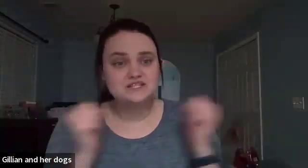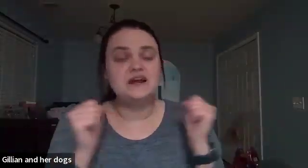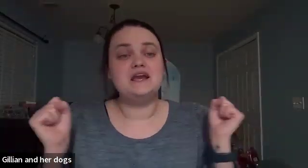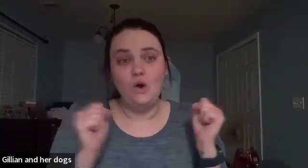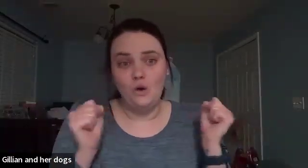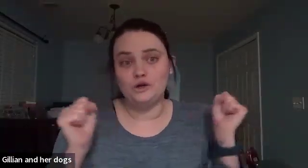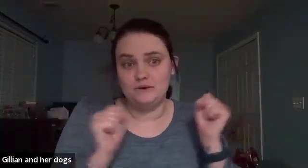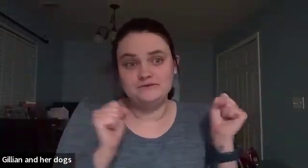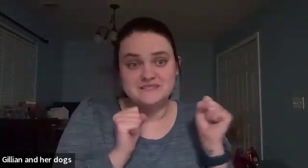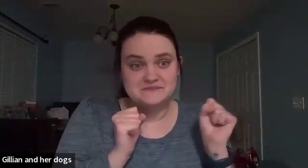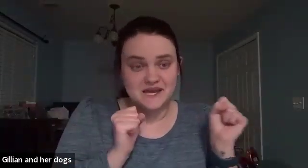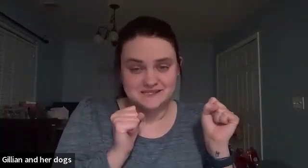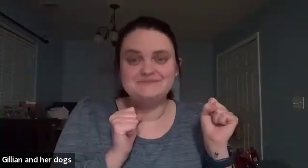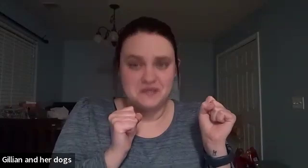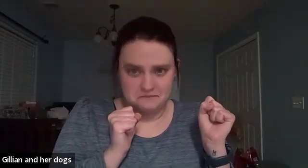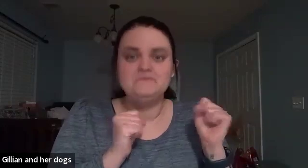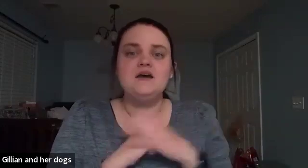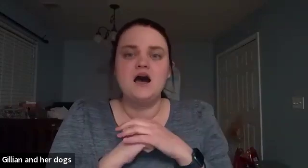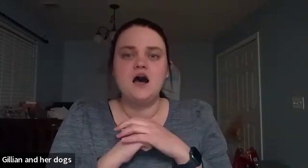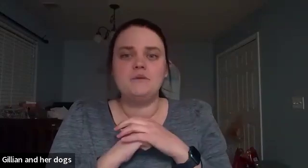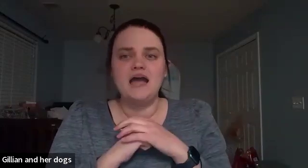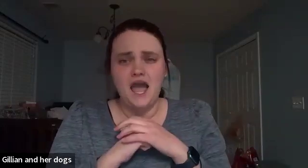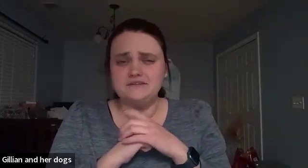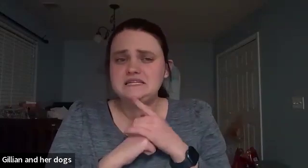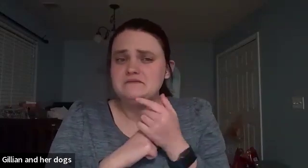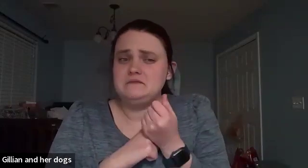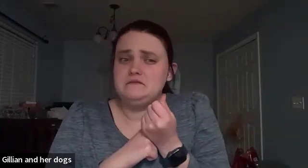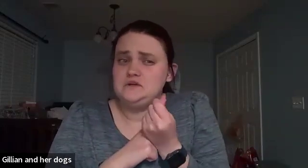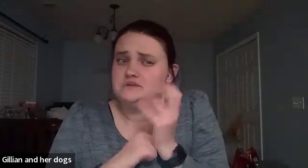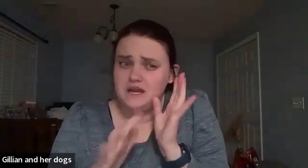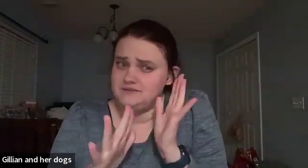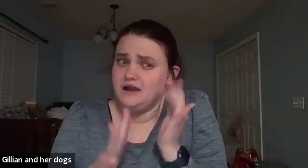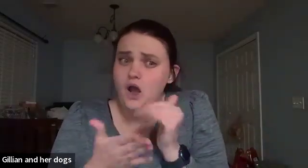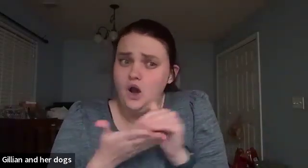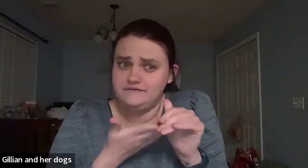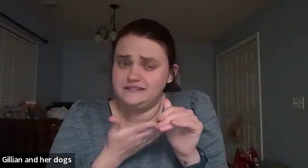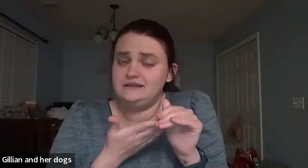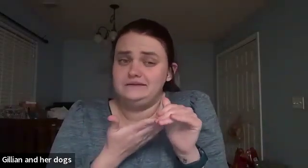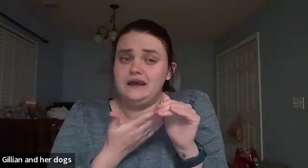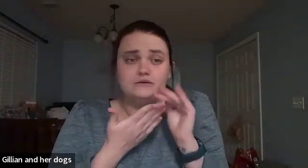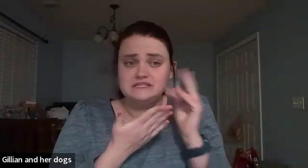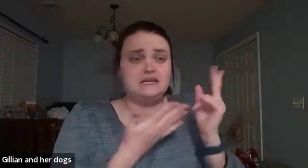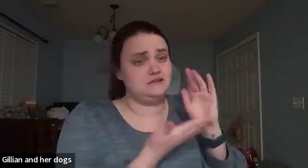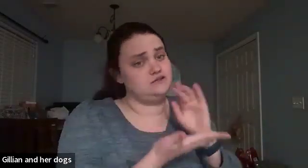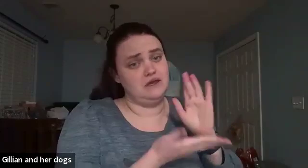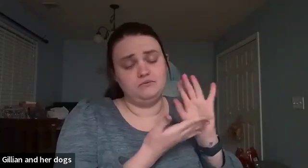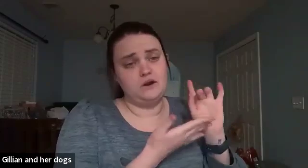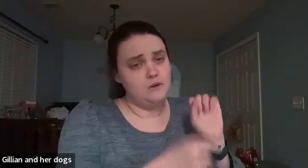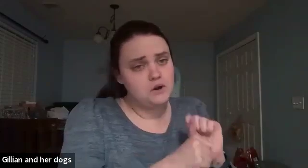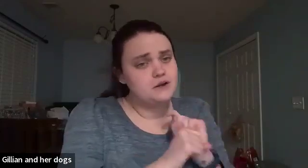winter and cold are both the same signs. Yep. I have seen a few times, not often. I don't see it at like where I work